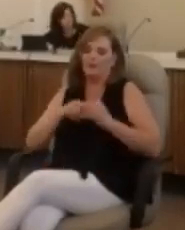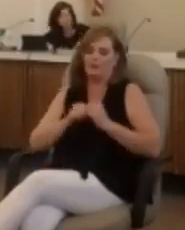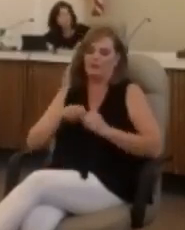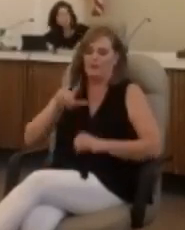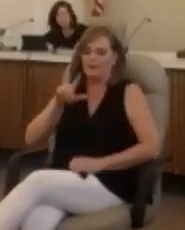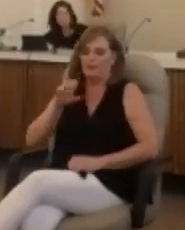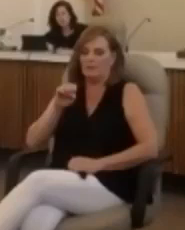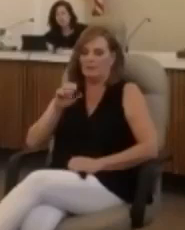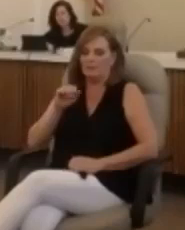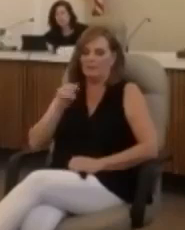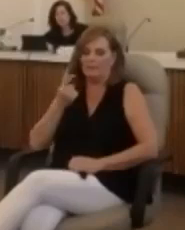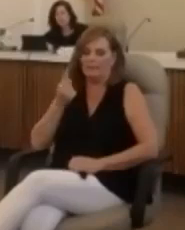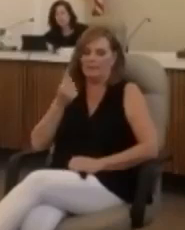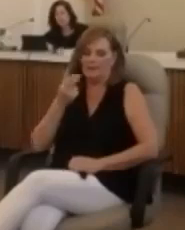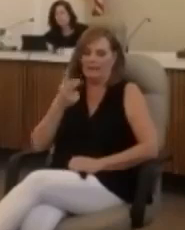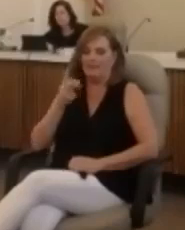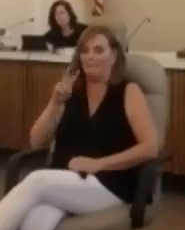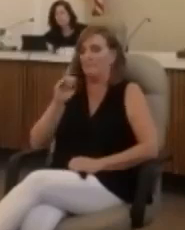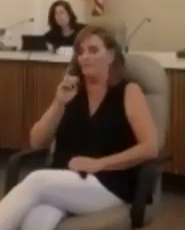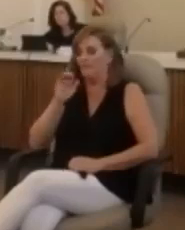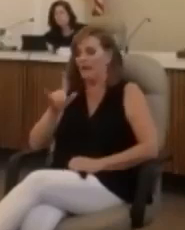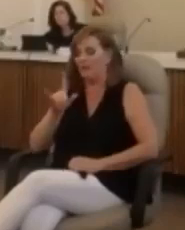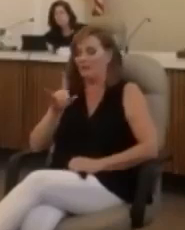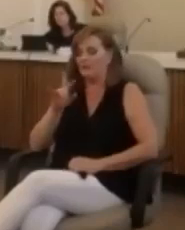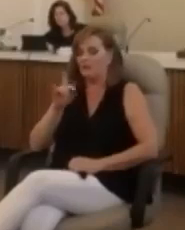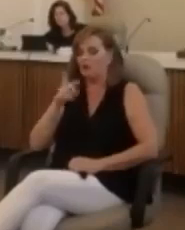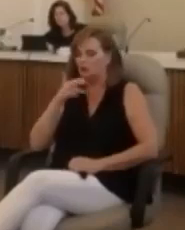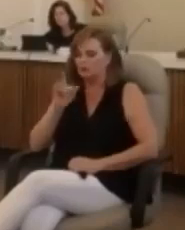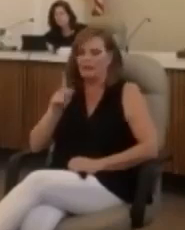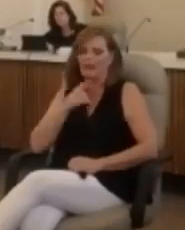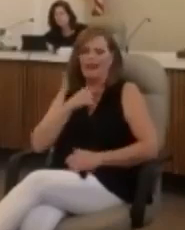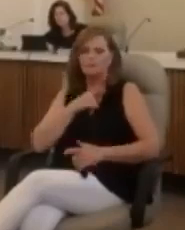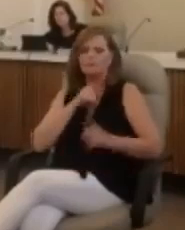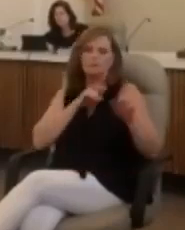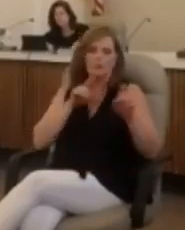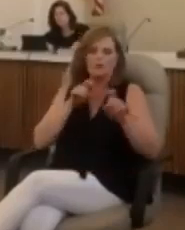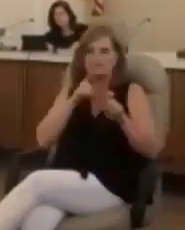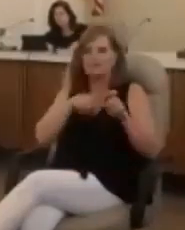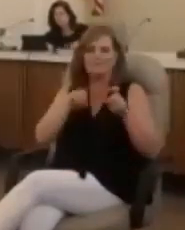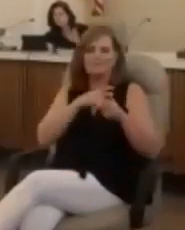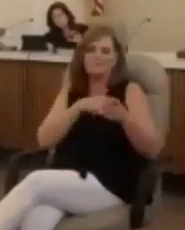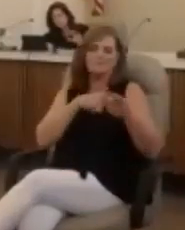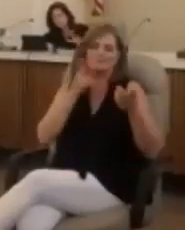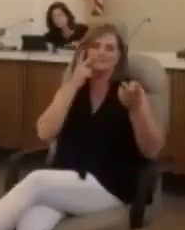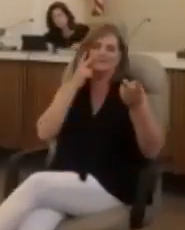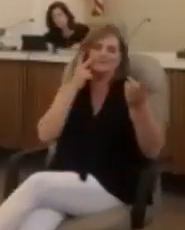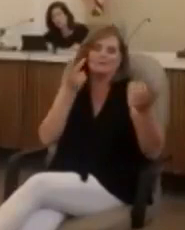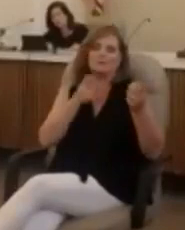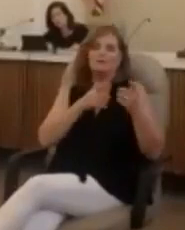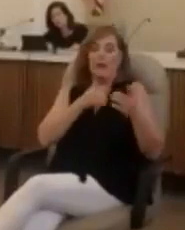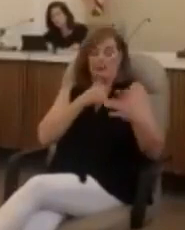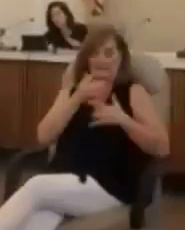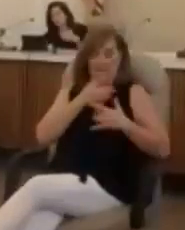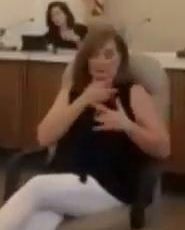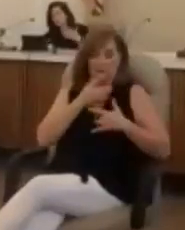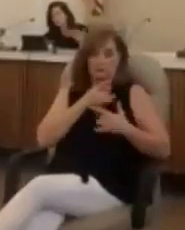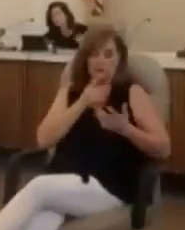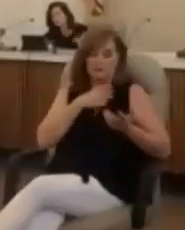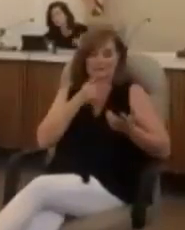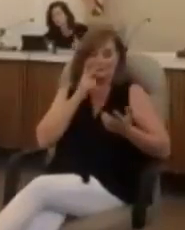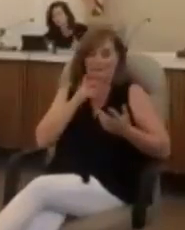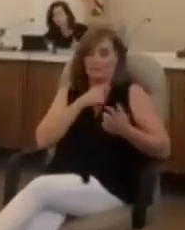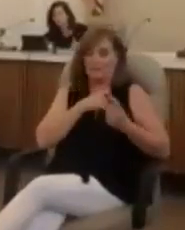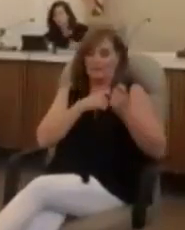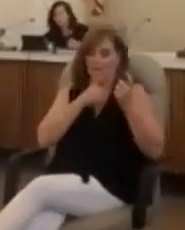maintenance of it, just to see what their thought process was on it, because I was concerned as to how they looked at the